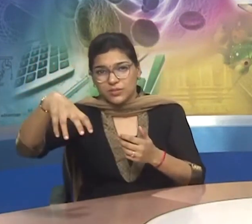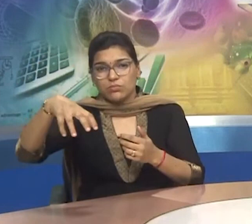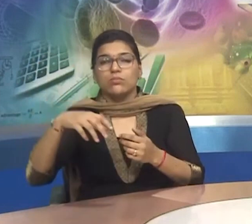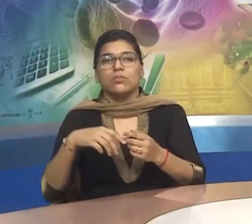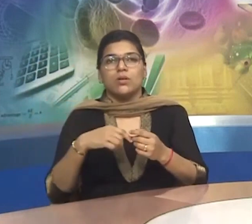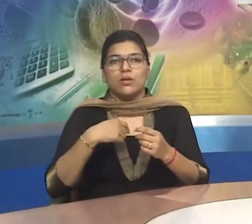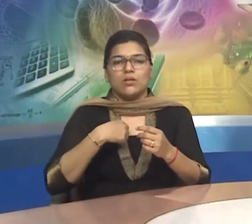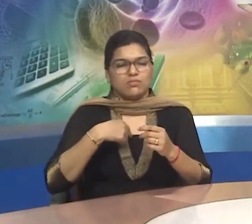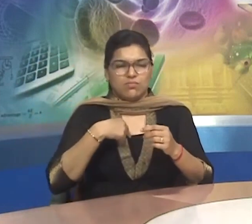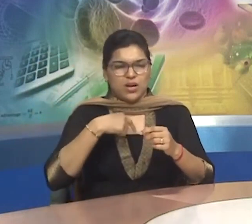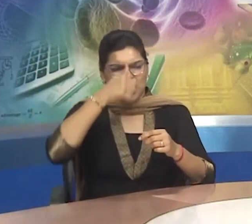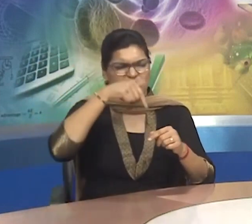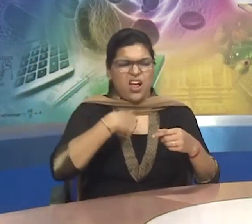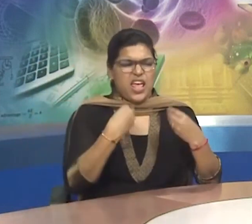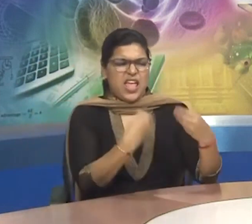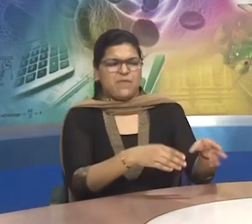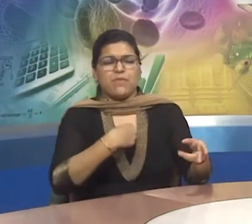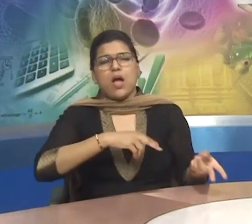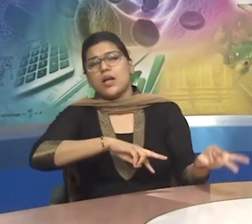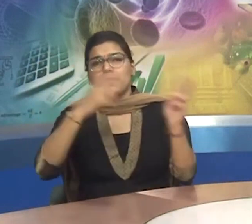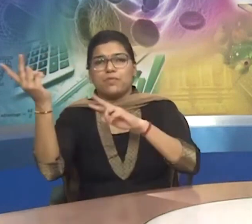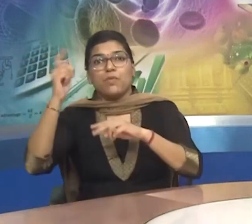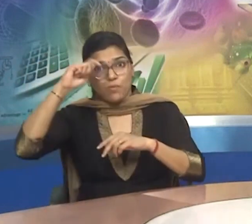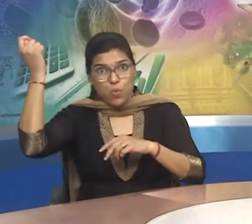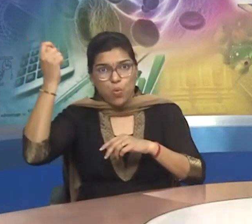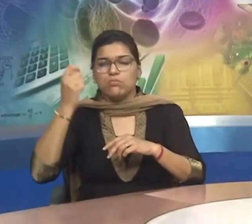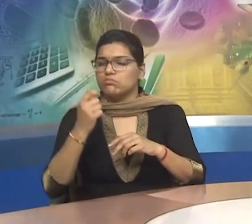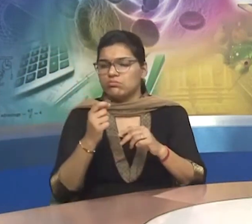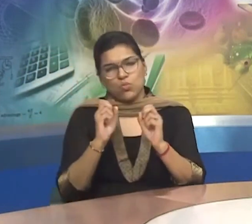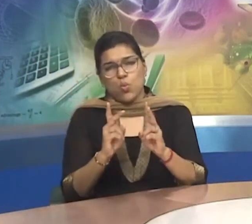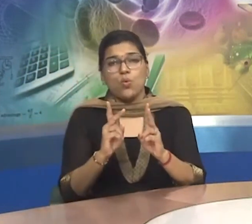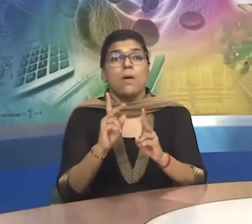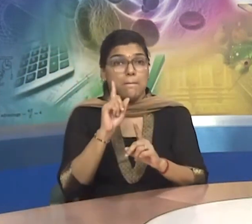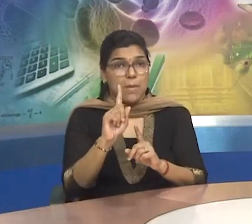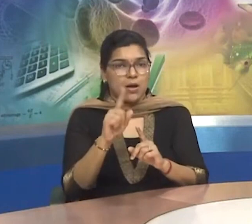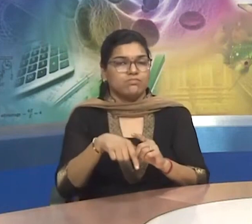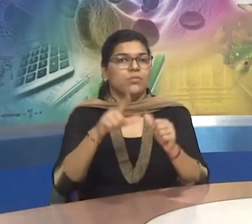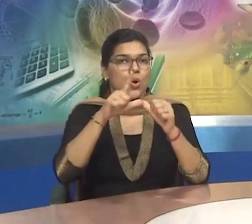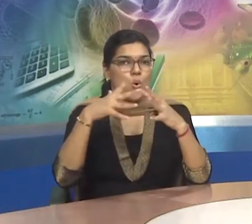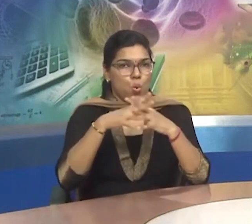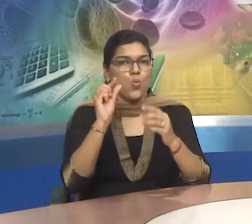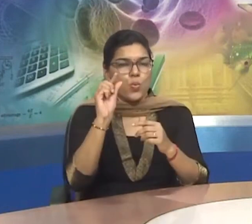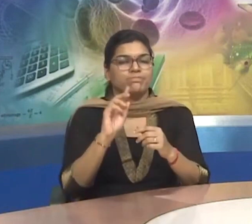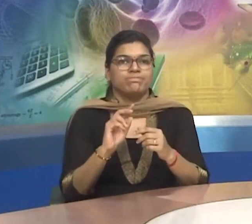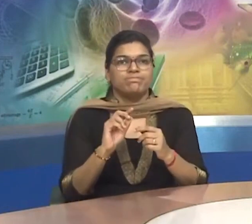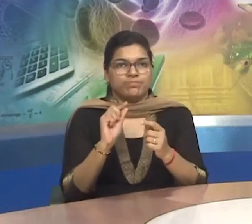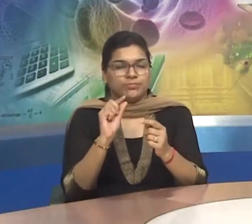In case the person has to move to other state, the person is allowed. But